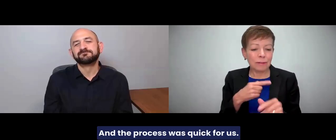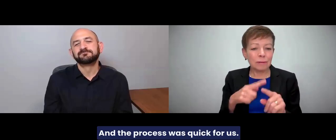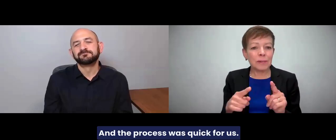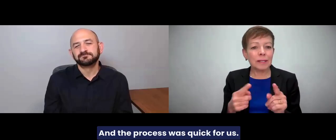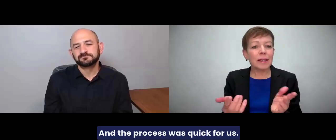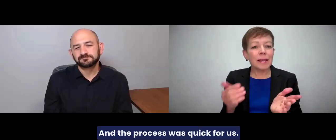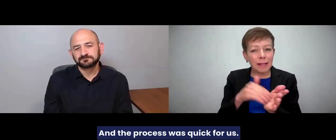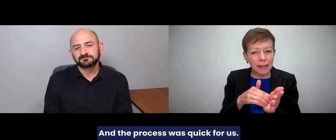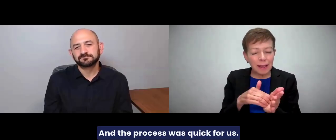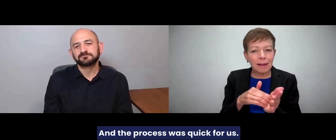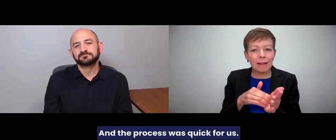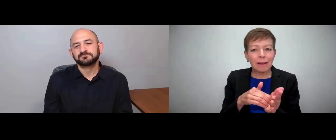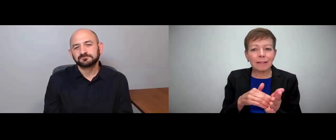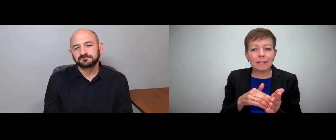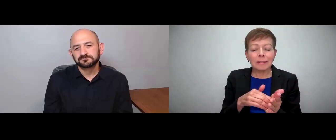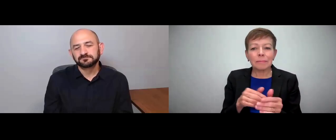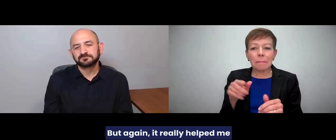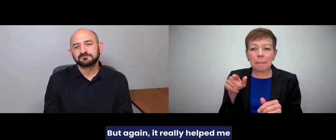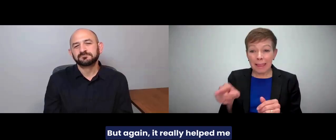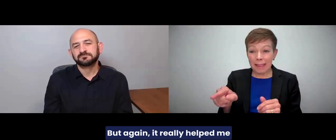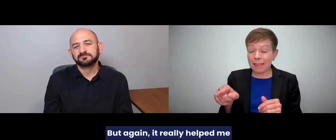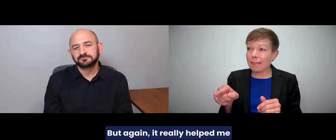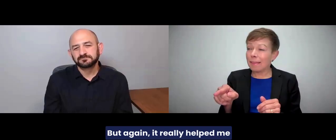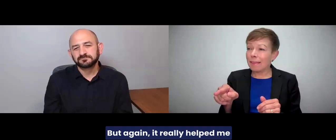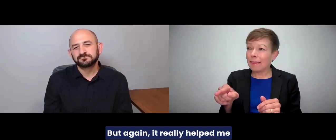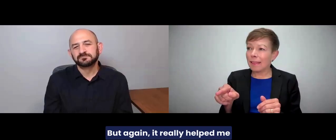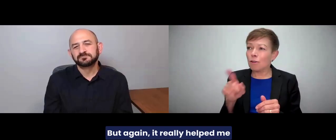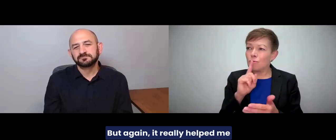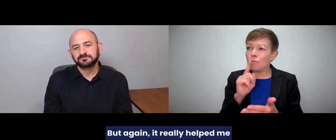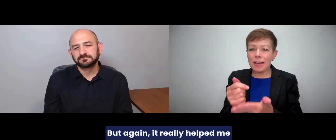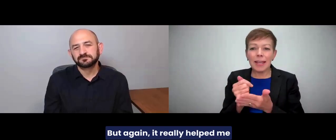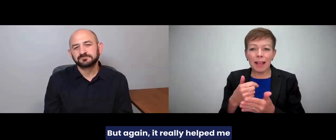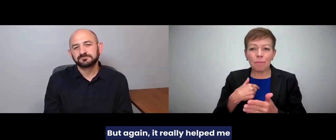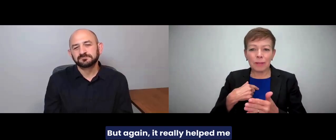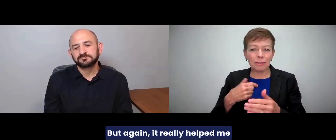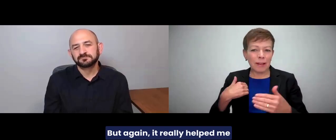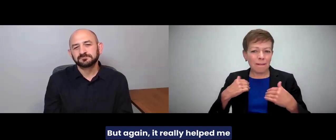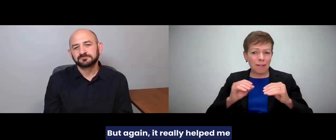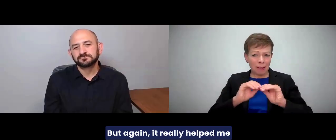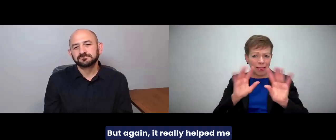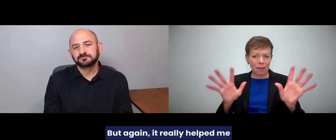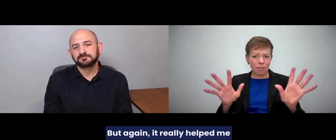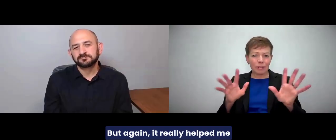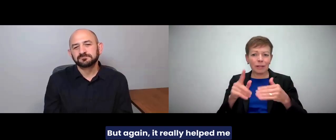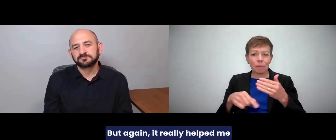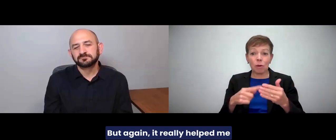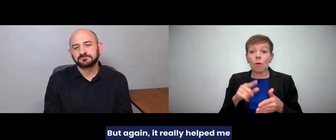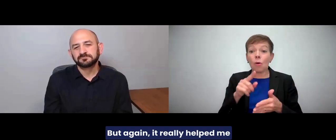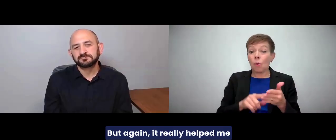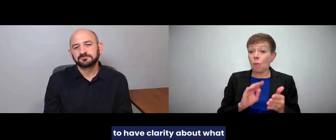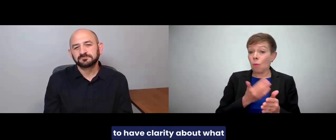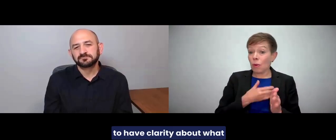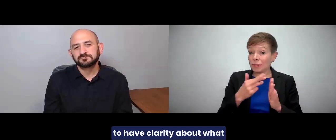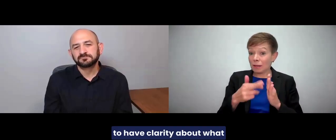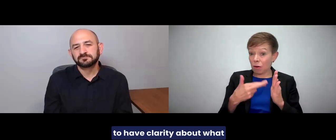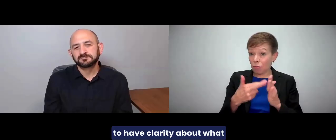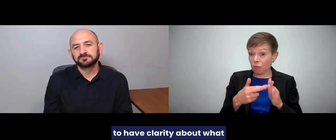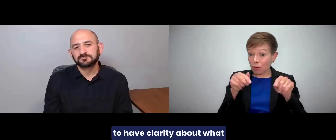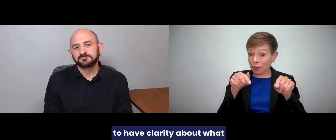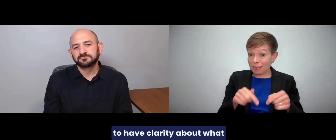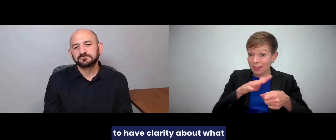And the process was quick for us. But again, it really helped me to